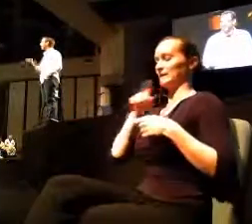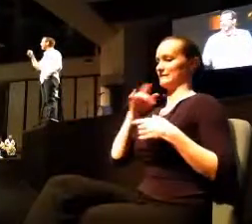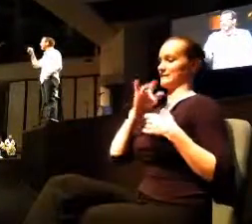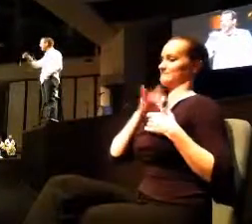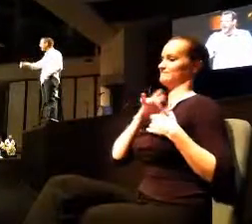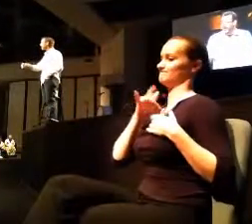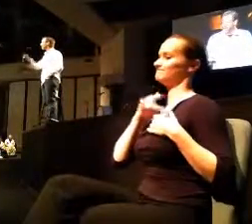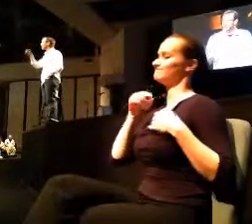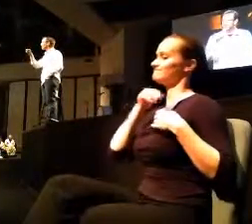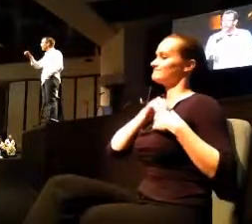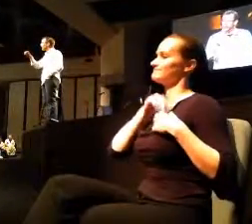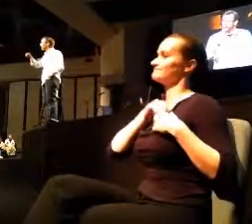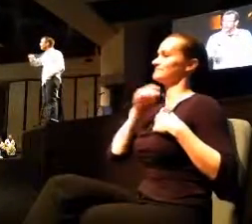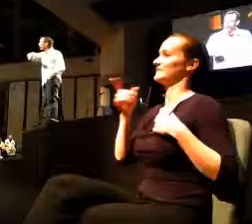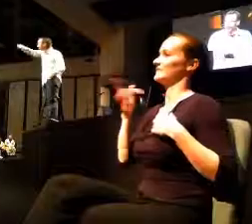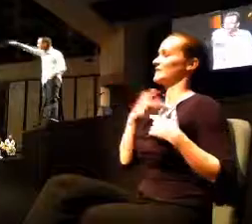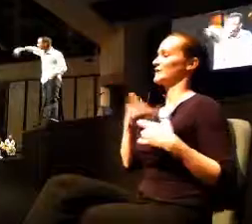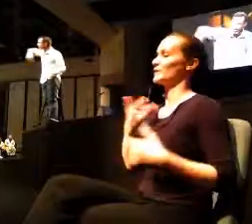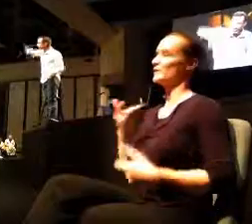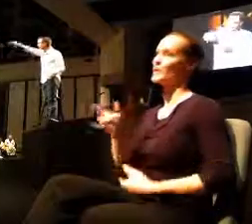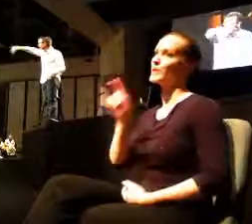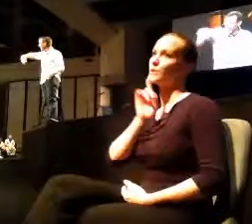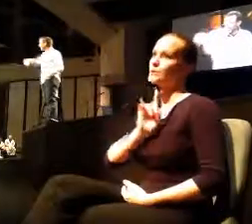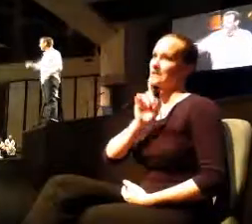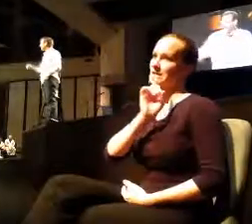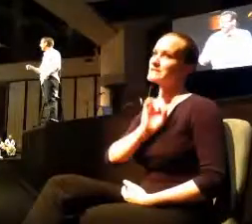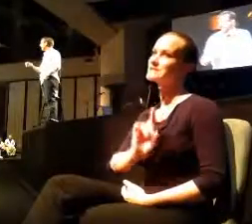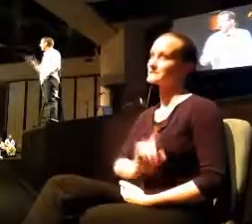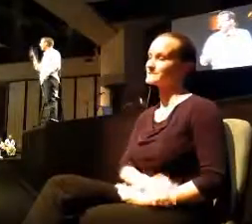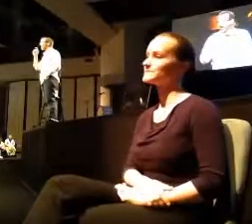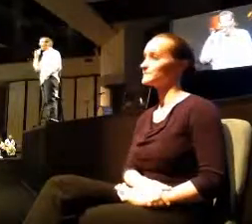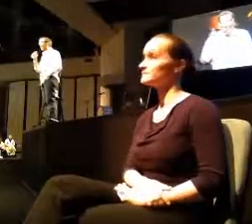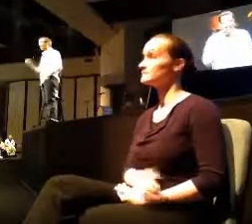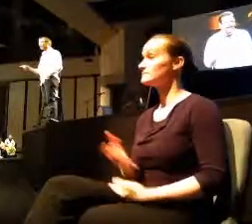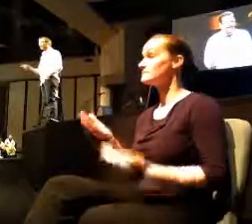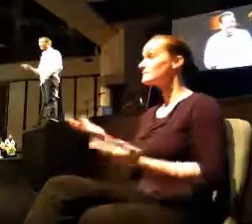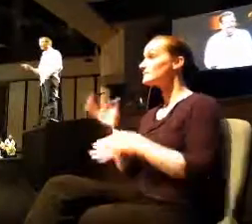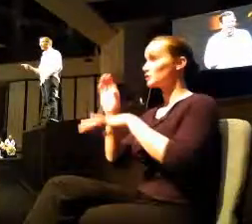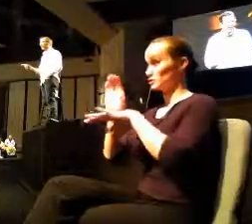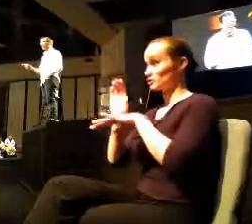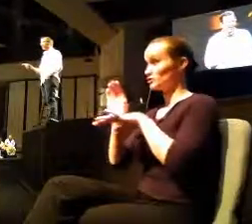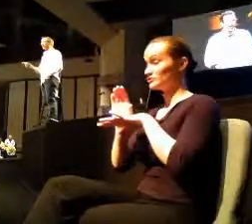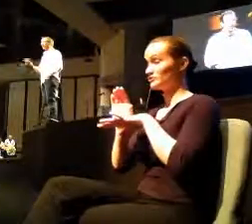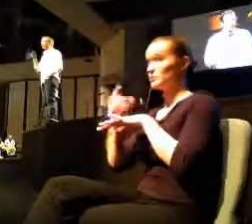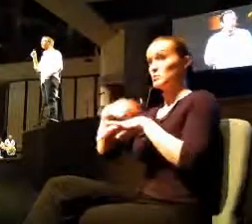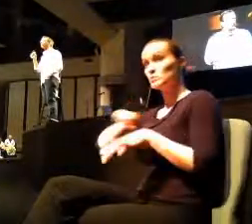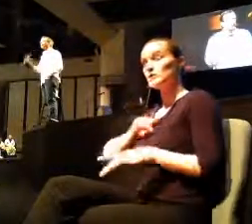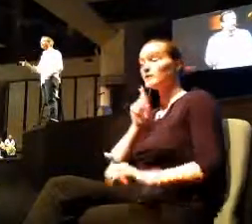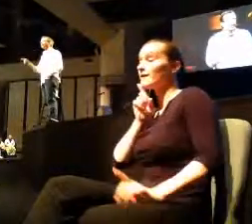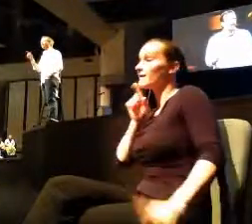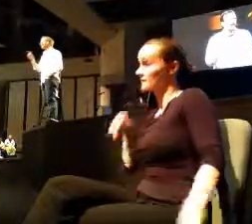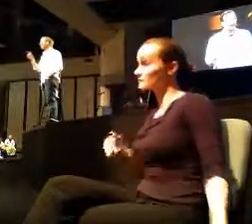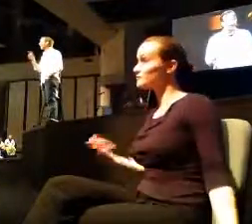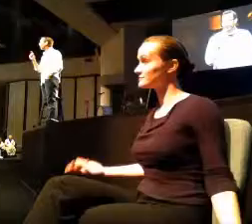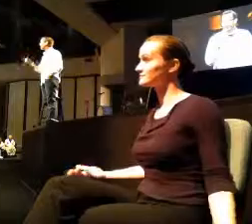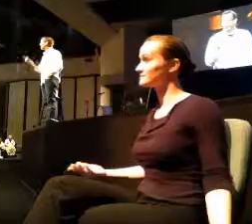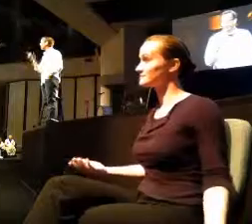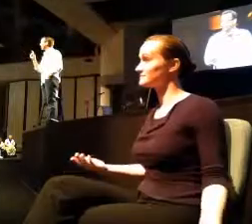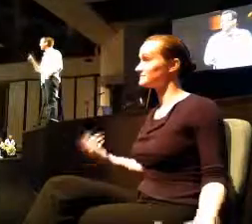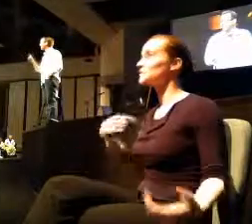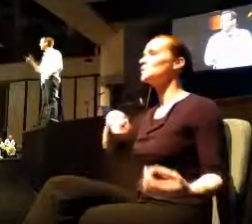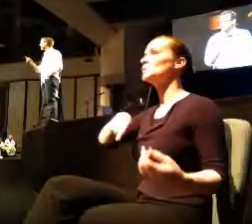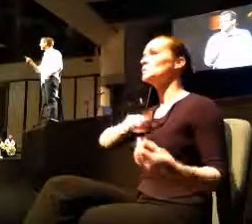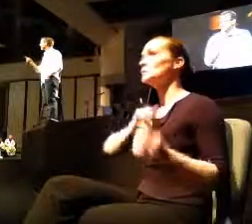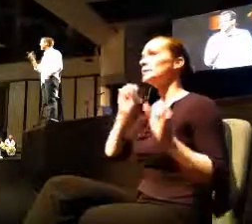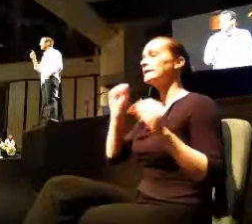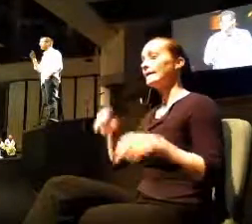we, Casas Church, are an answer for what our culture